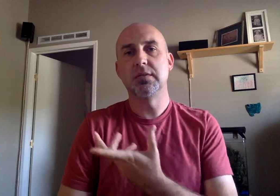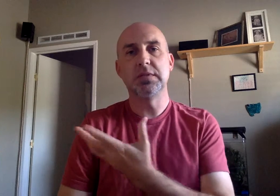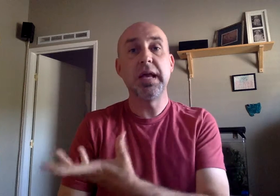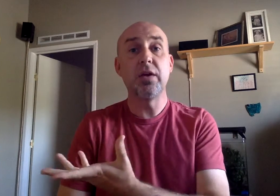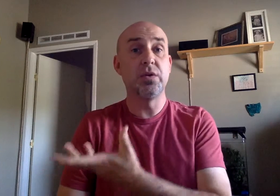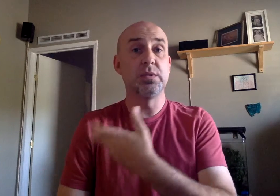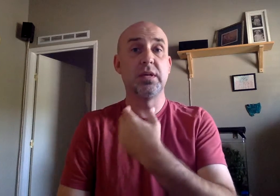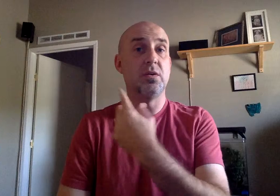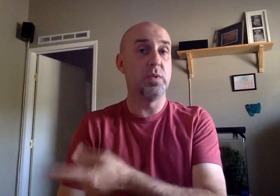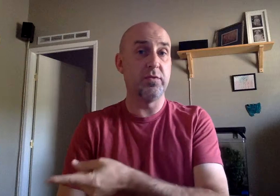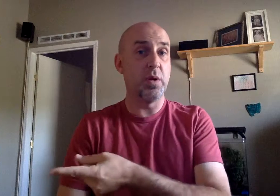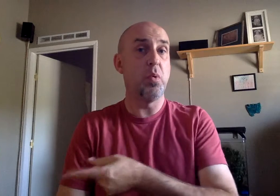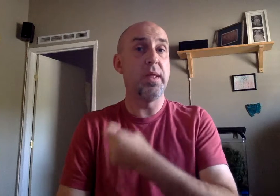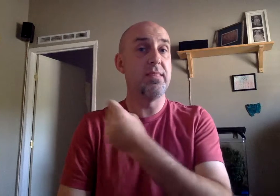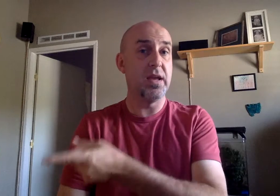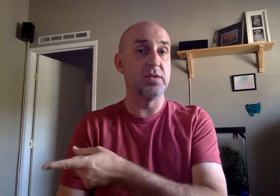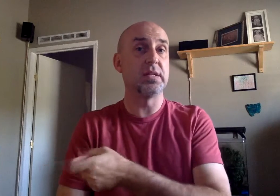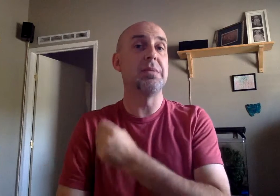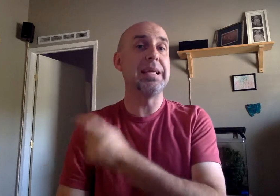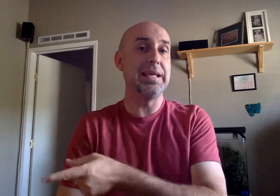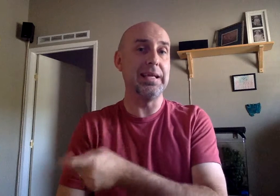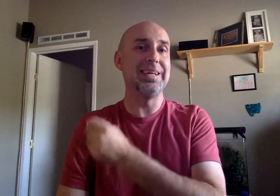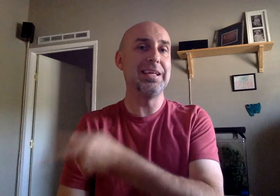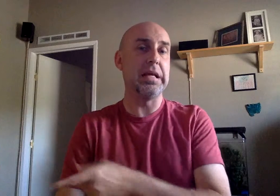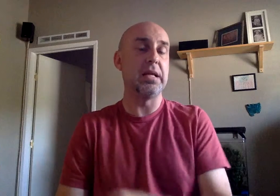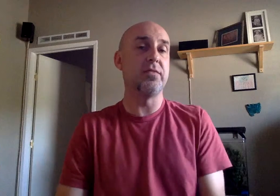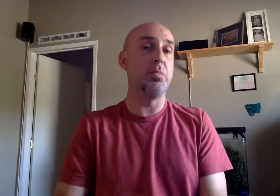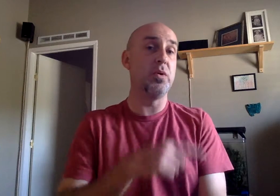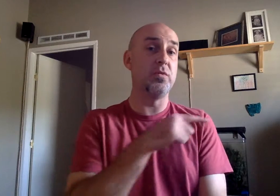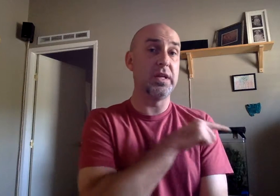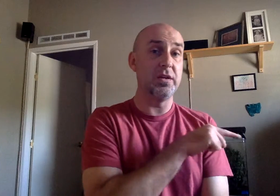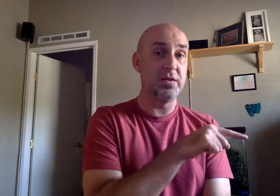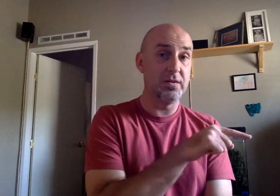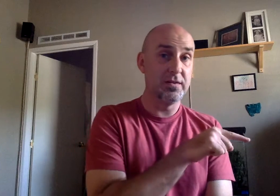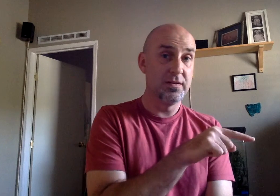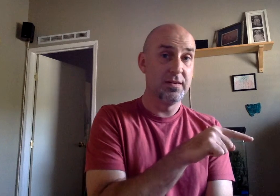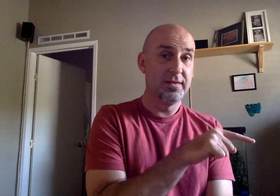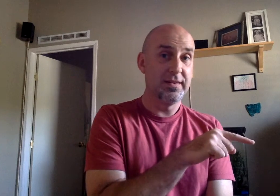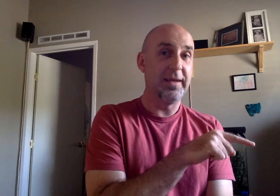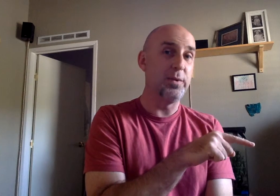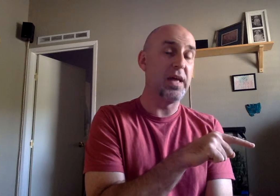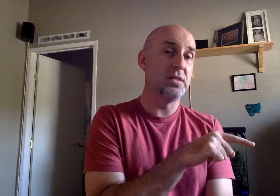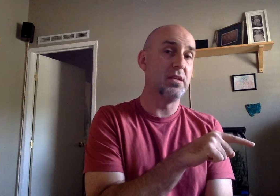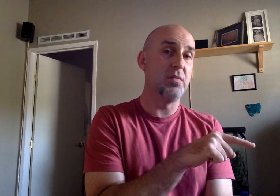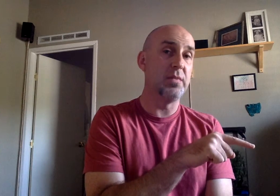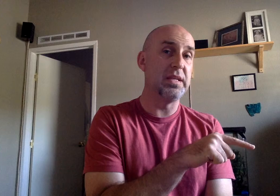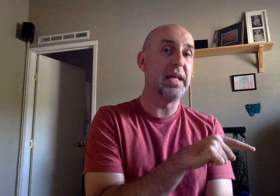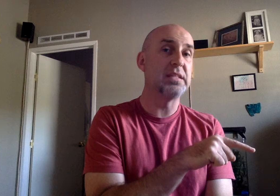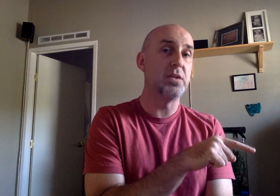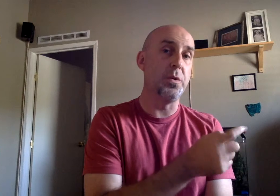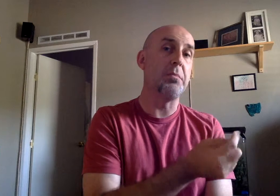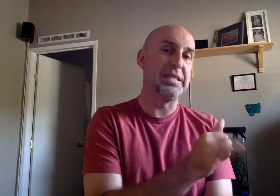it's Harry who's there, whenever I point there, it's going to be he. And if I point over here, now we have set up mom and dad, he's going to know that means